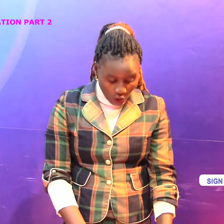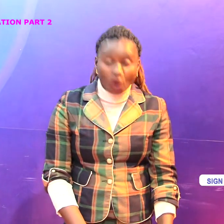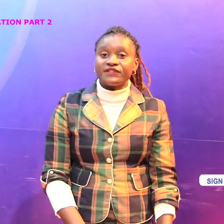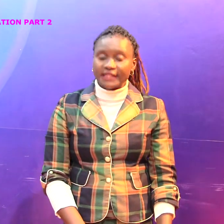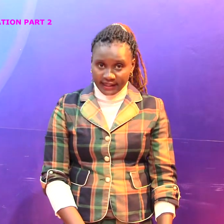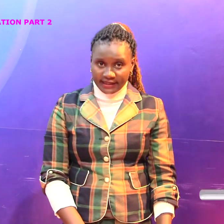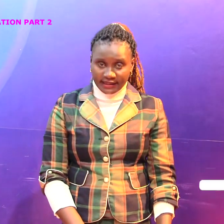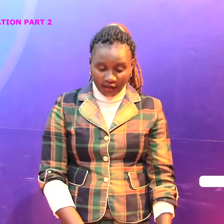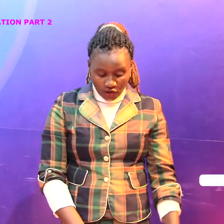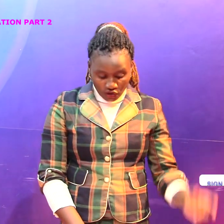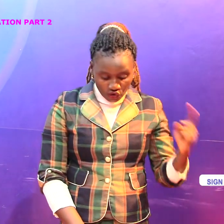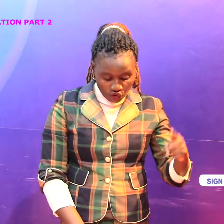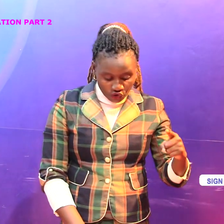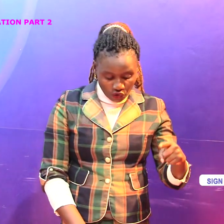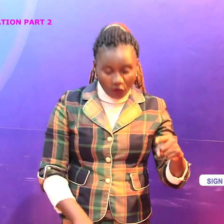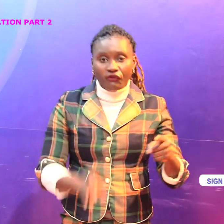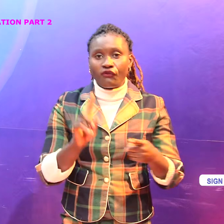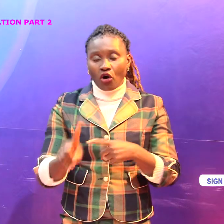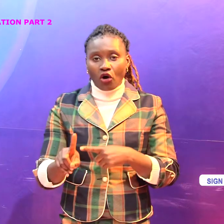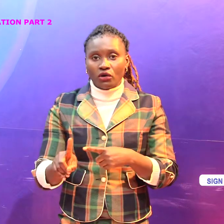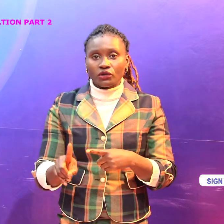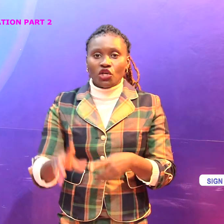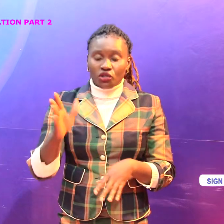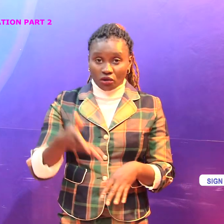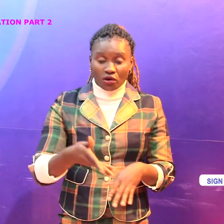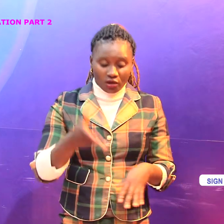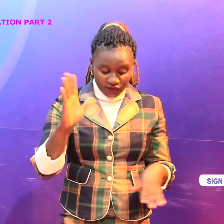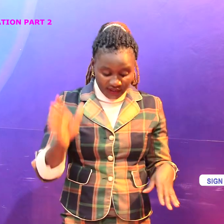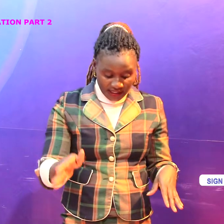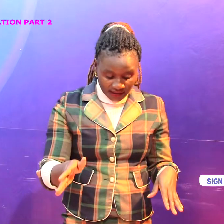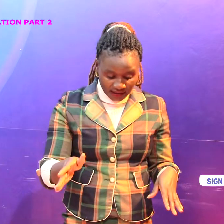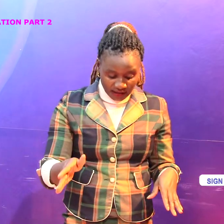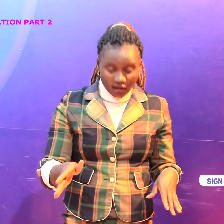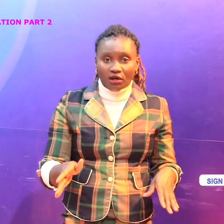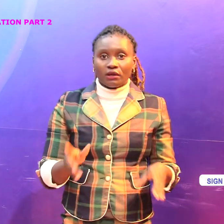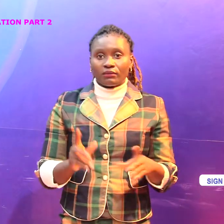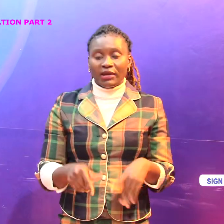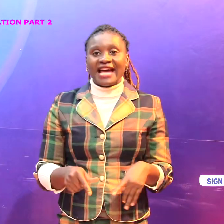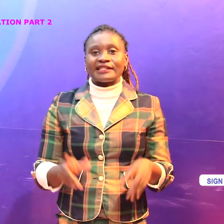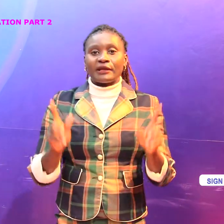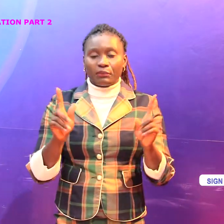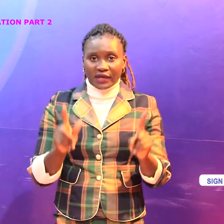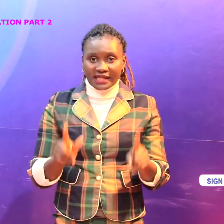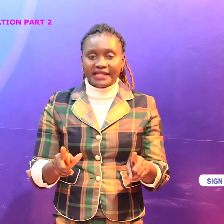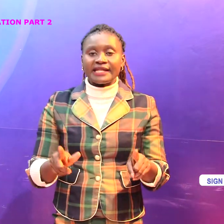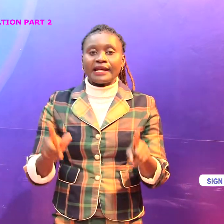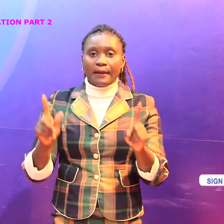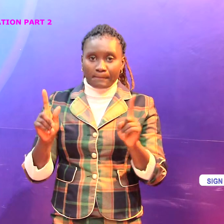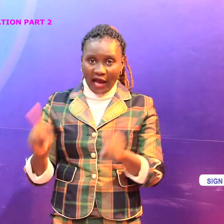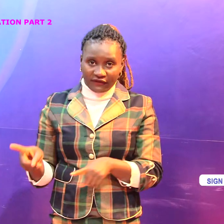of since. Use of for, stroke, since, plus present